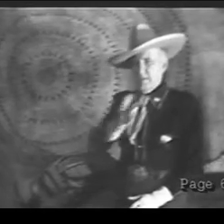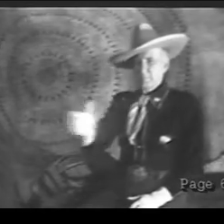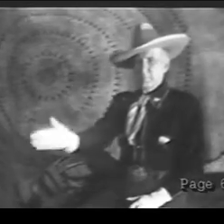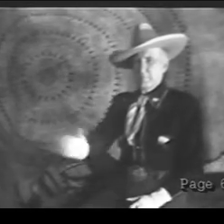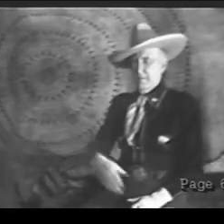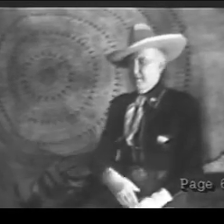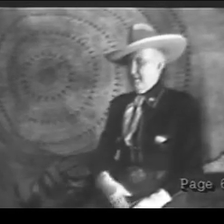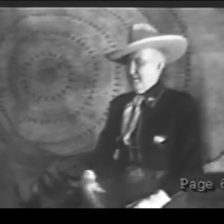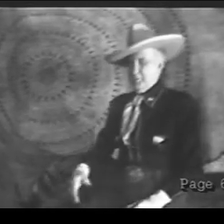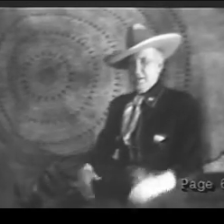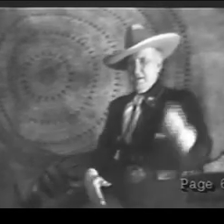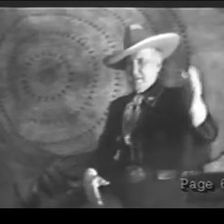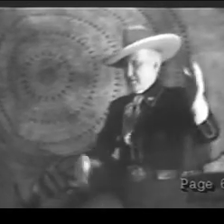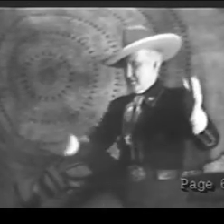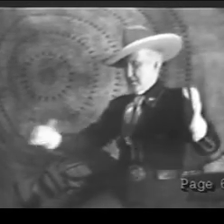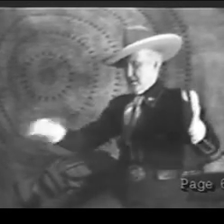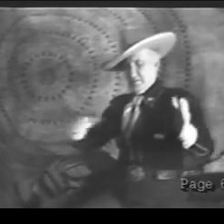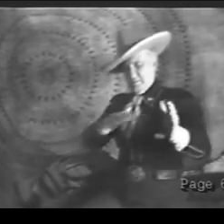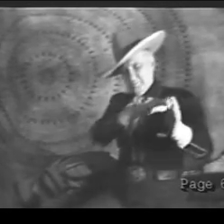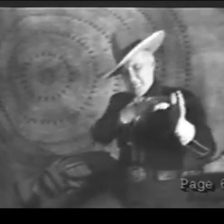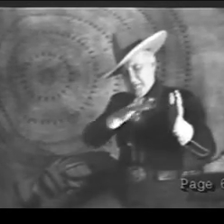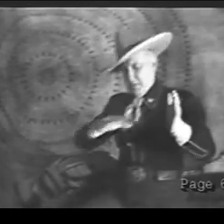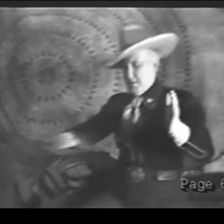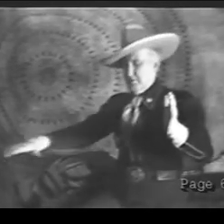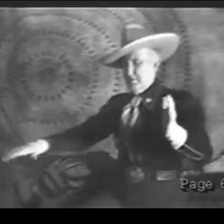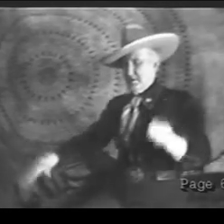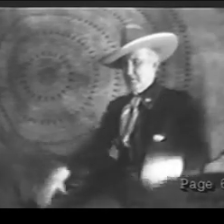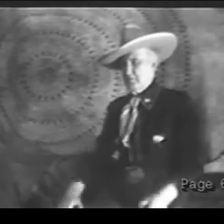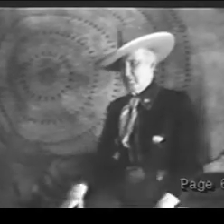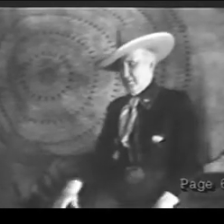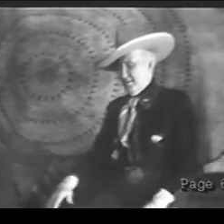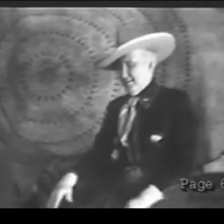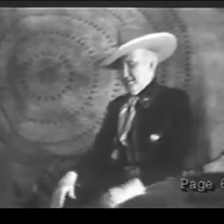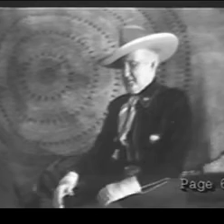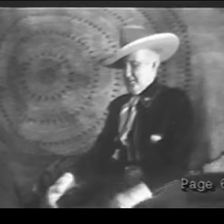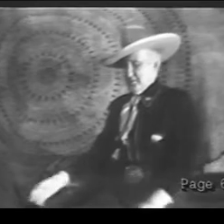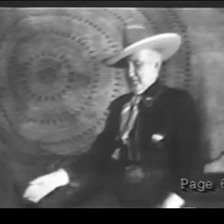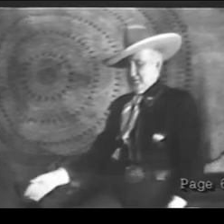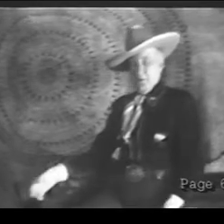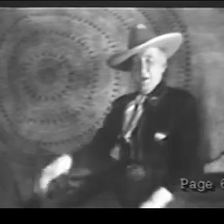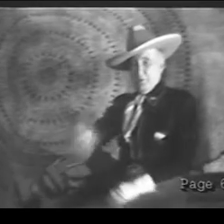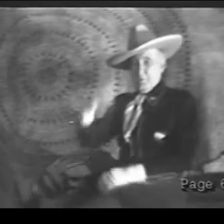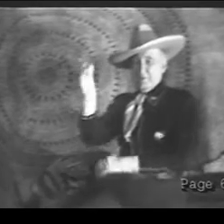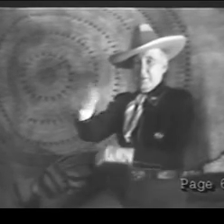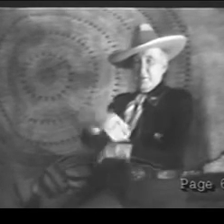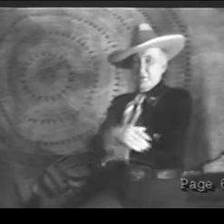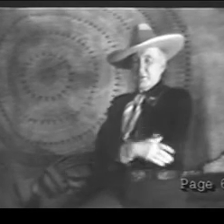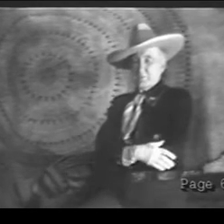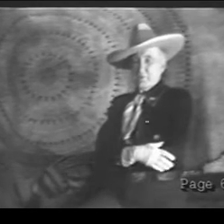up. Big high seats in the back, and they came down at an angle. So I thought, well, they'd all get in this big